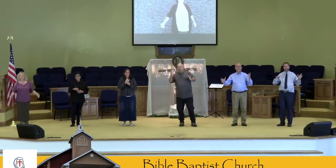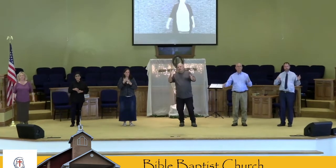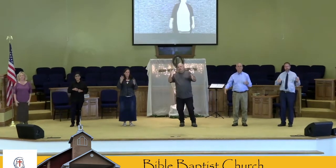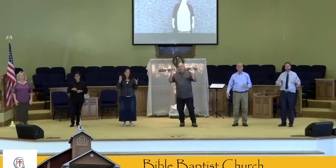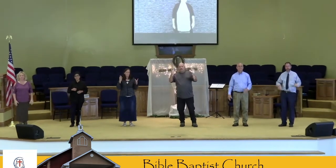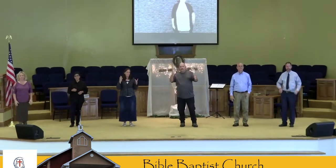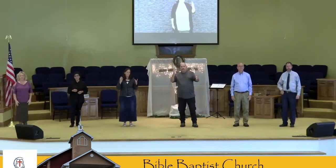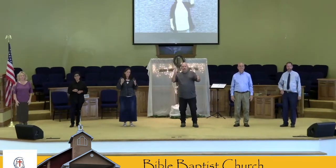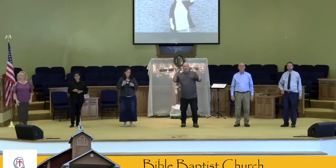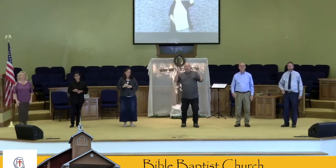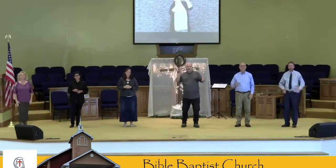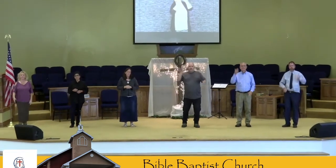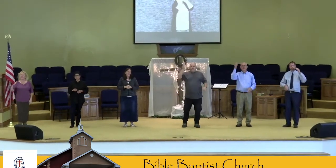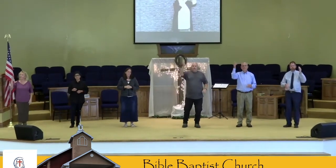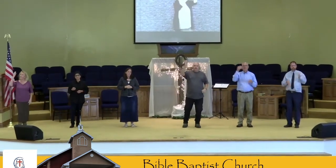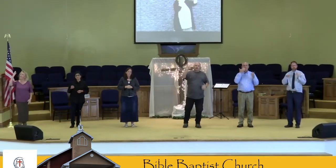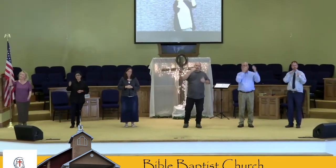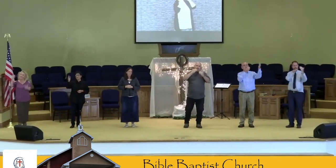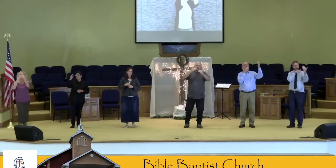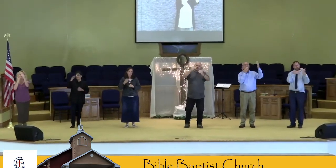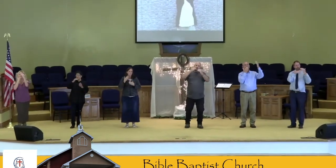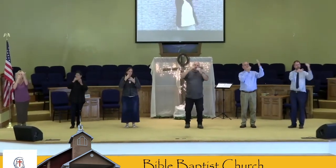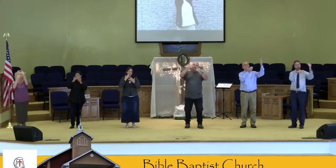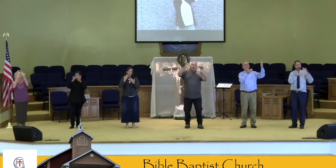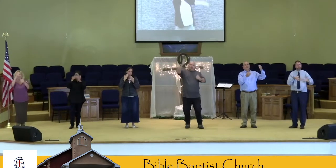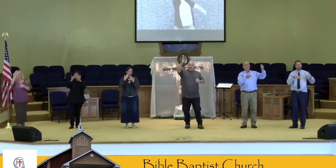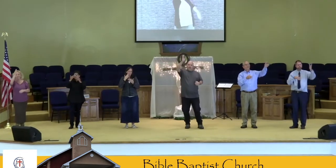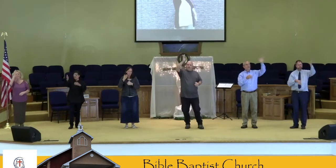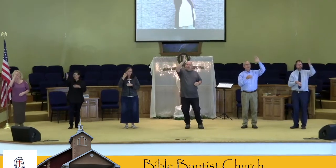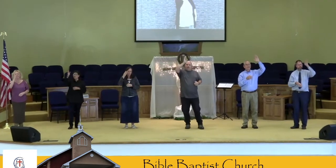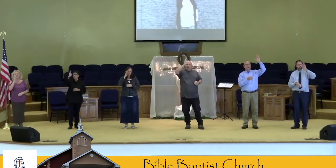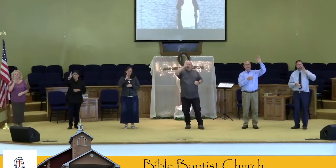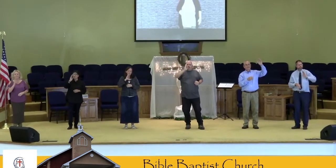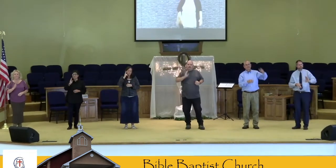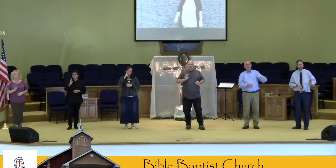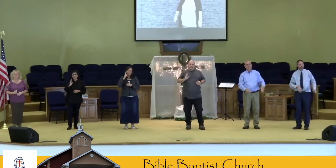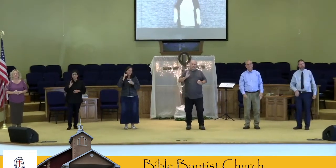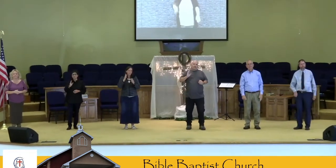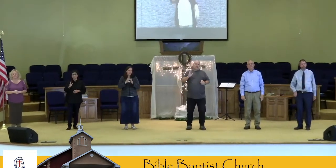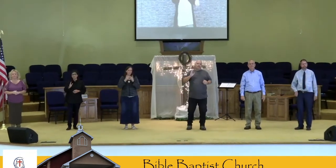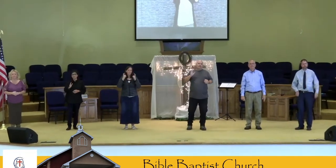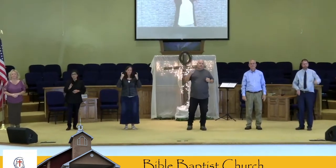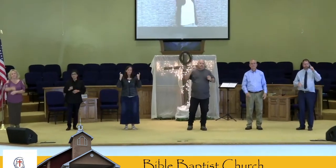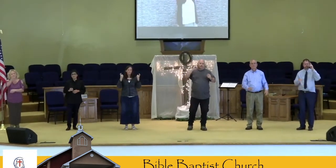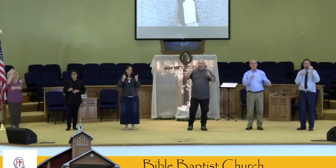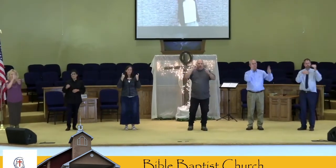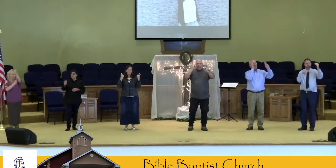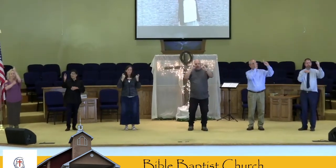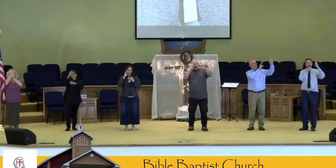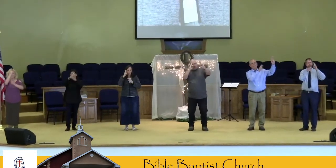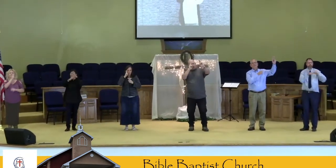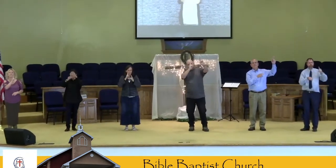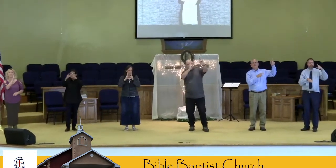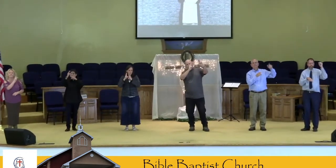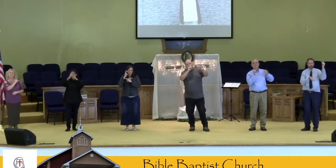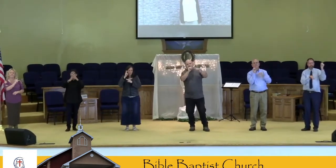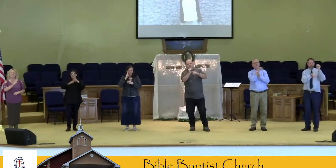sting. Thanks be to God for the victory. Hail to your